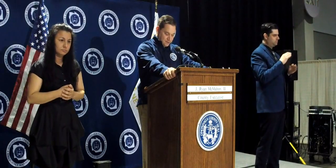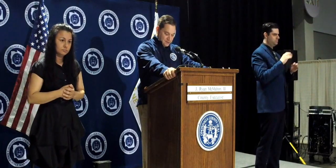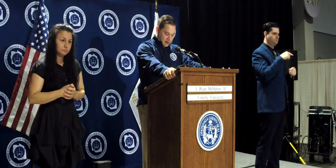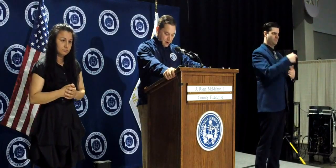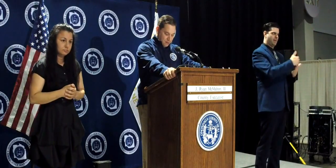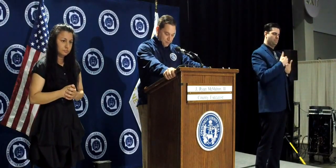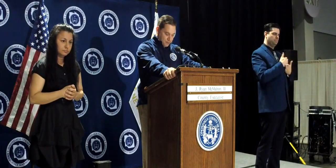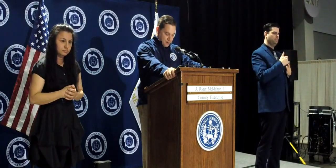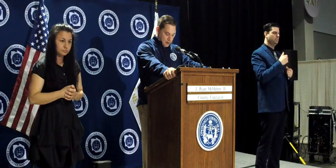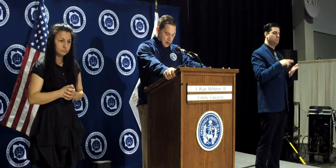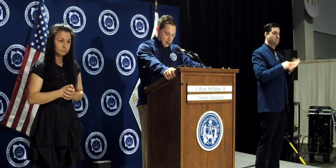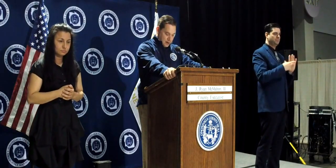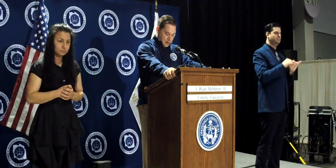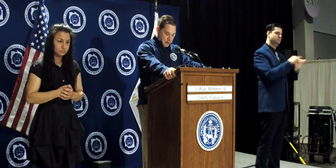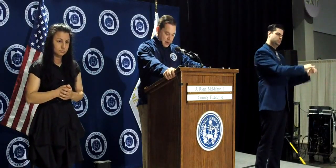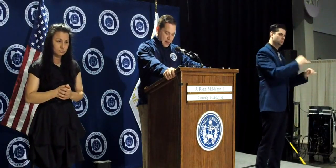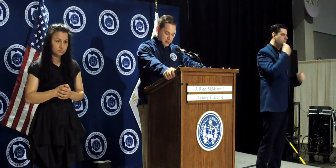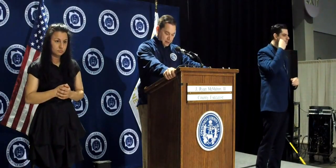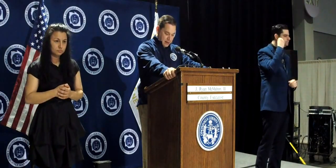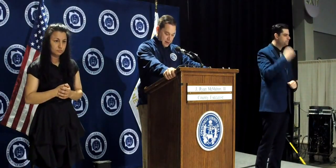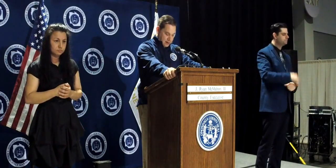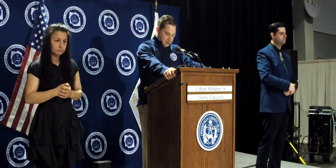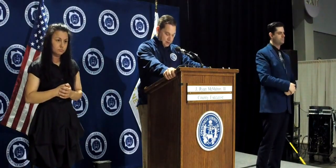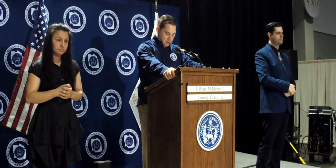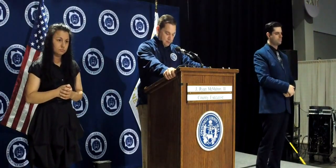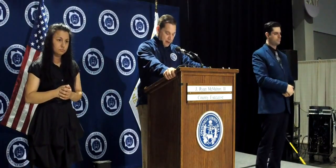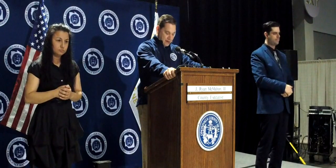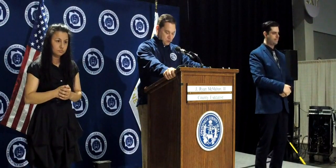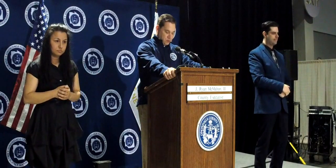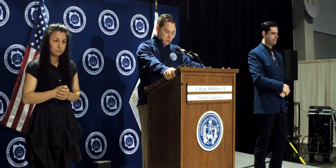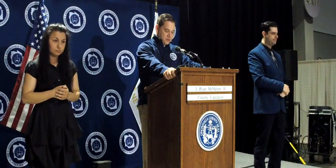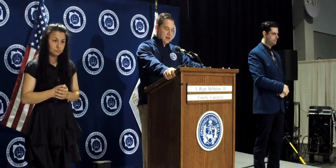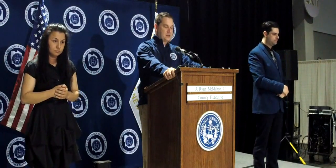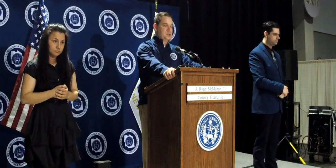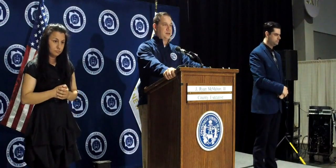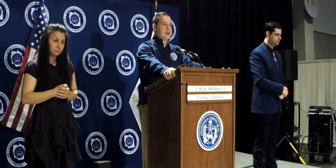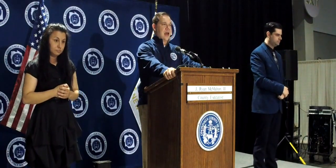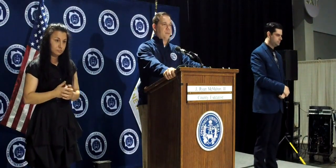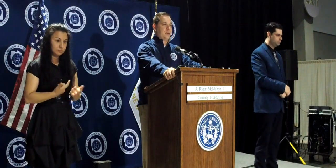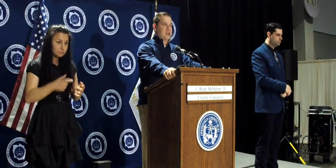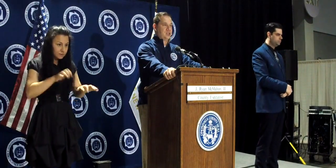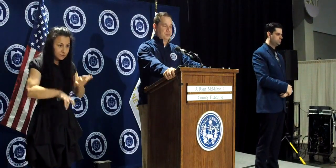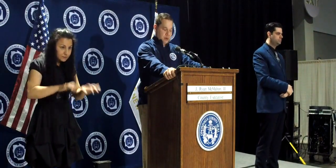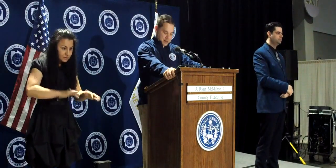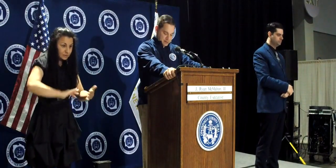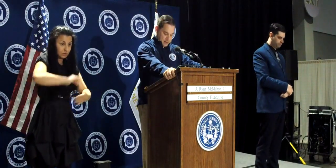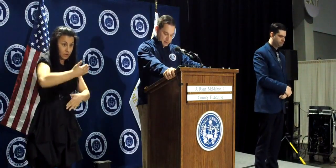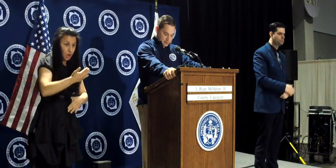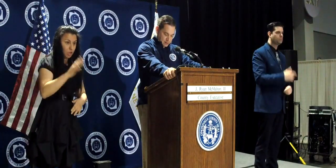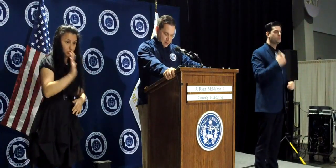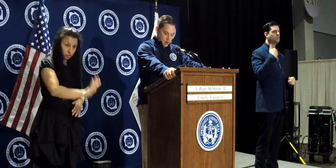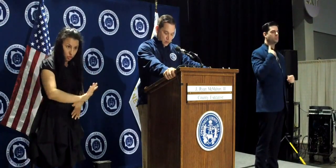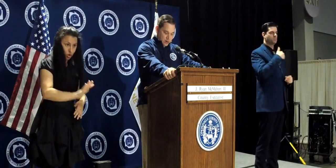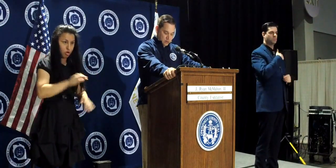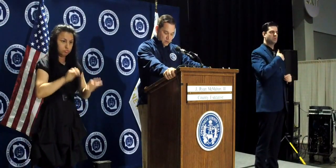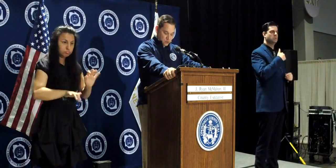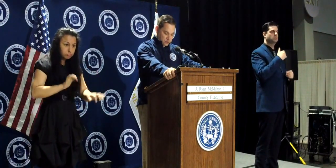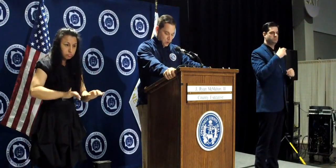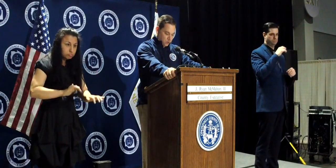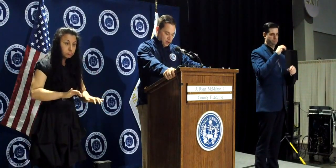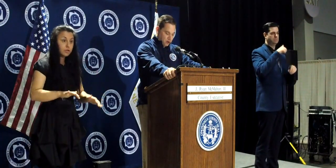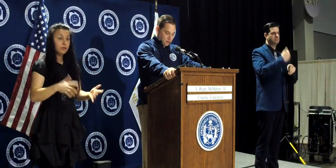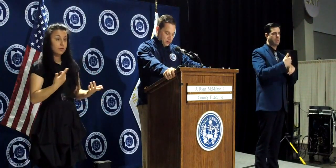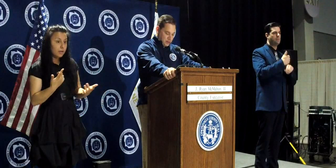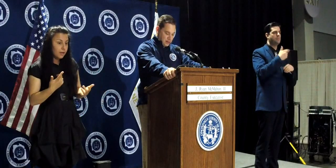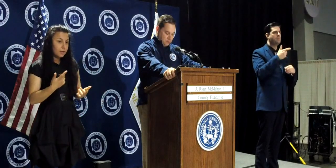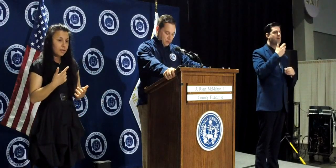We have set up a online password protection application process where individuals